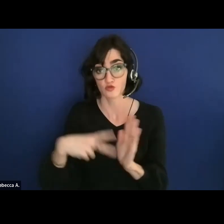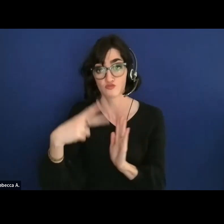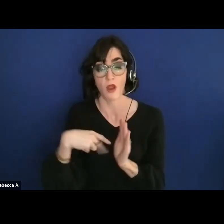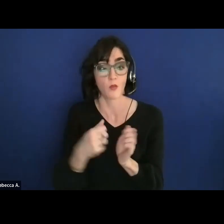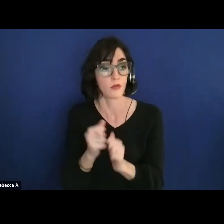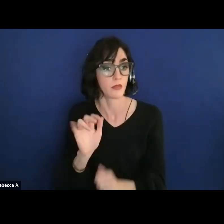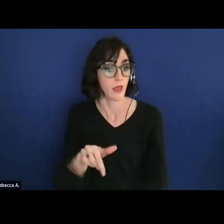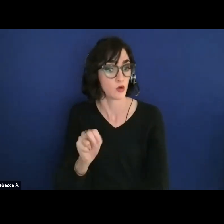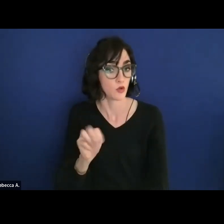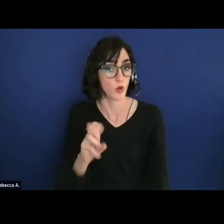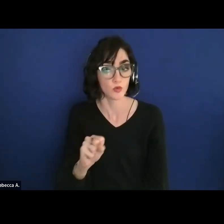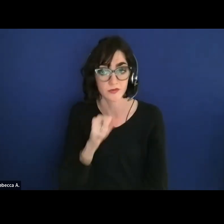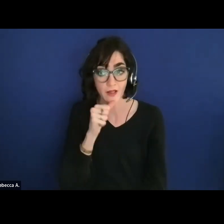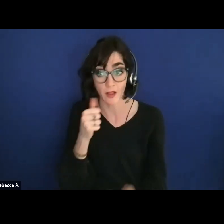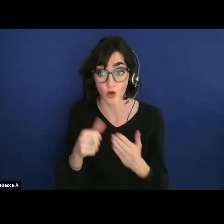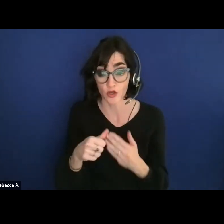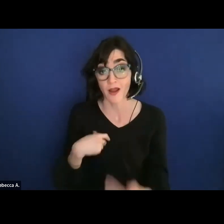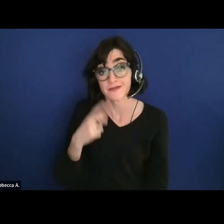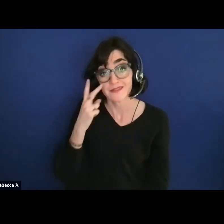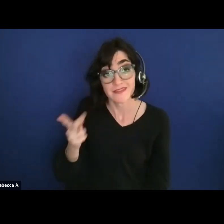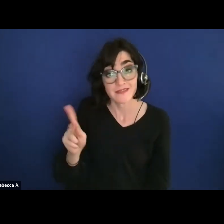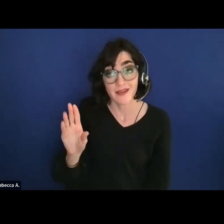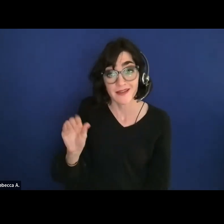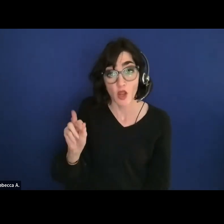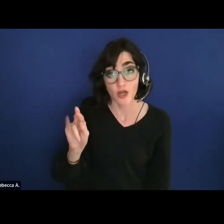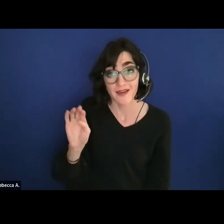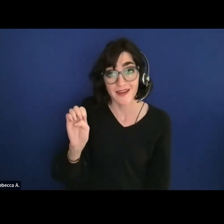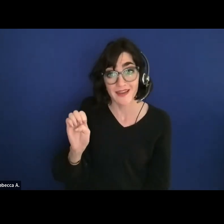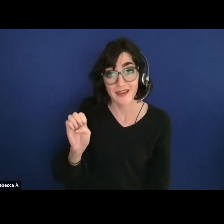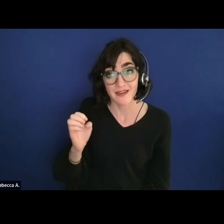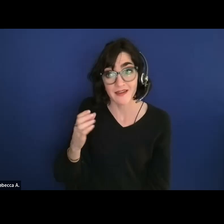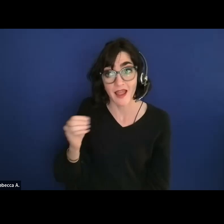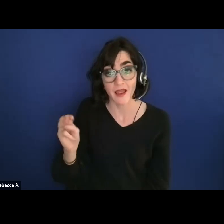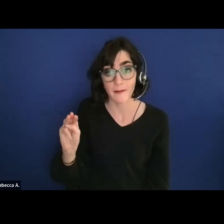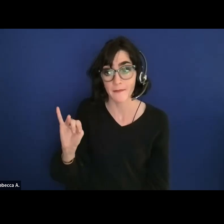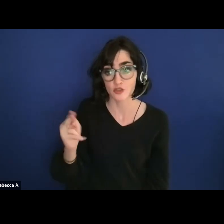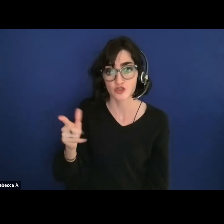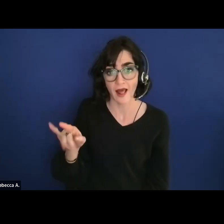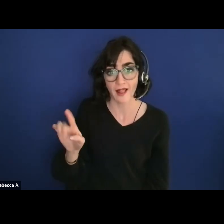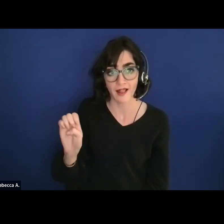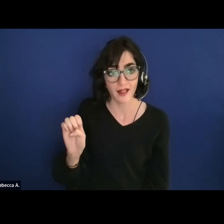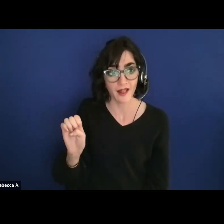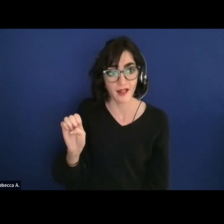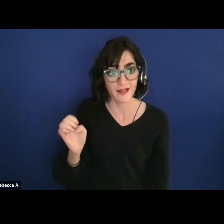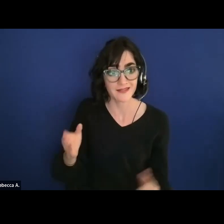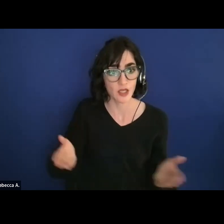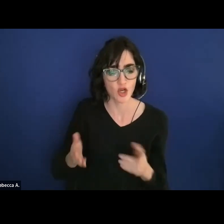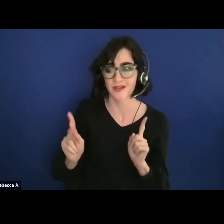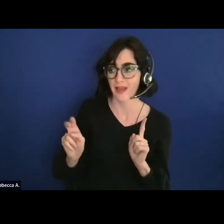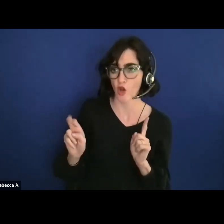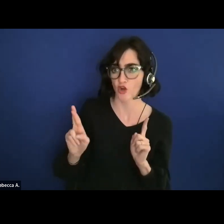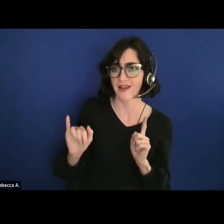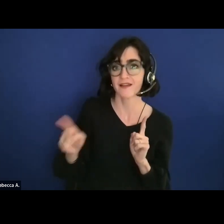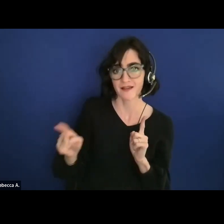newsletter. I see Carrie is with us. And Michelle is on the phone. She's just not able to join by Zoom.